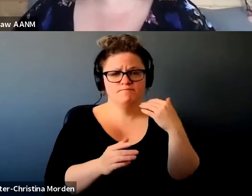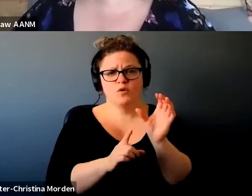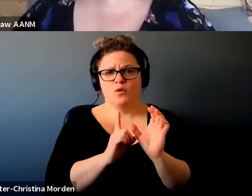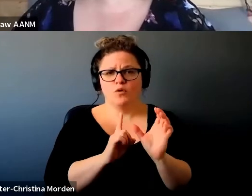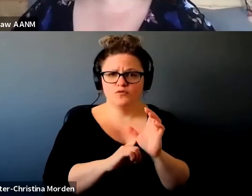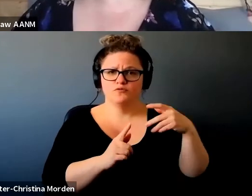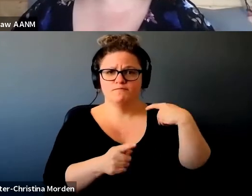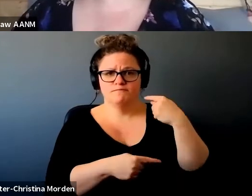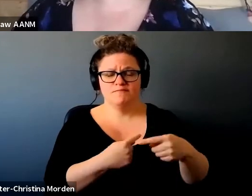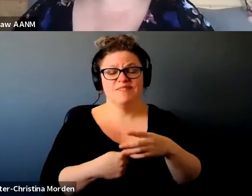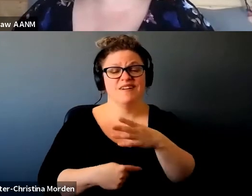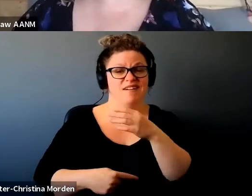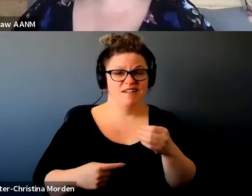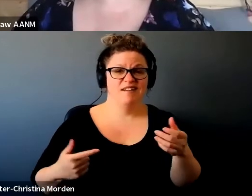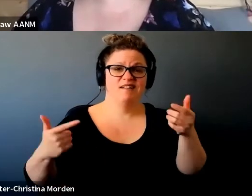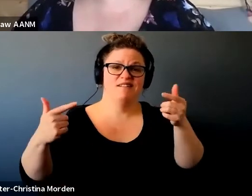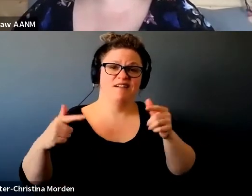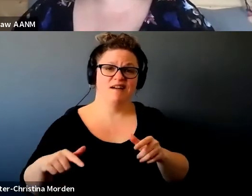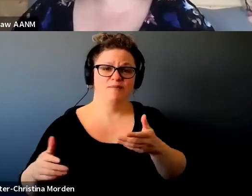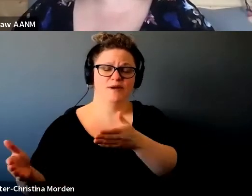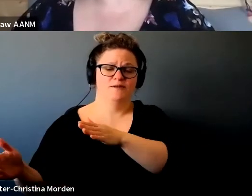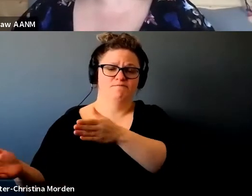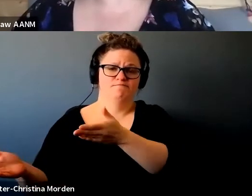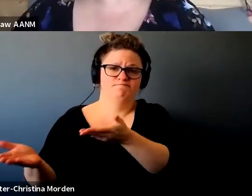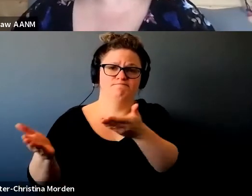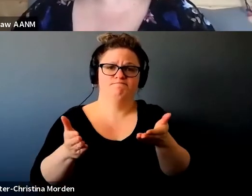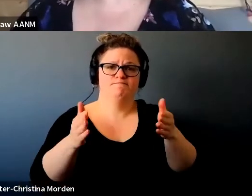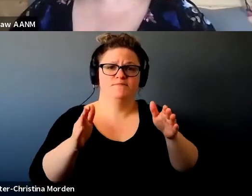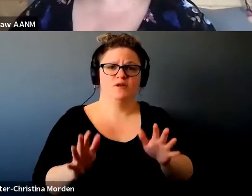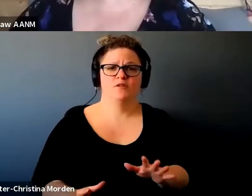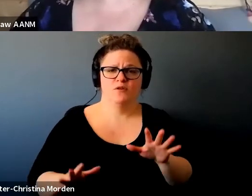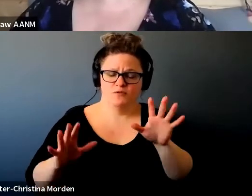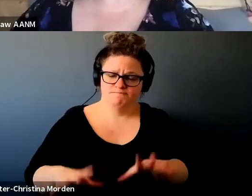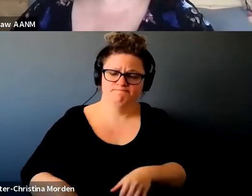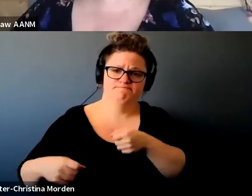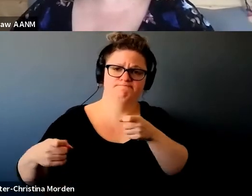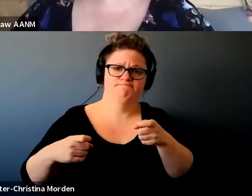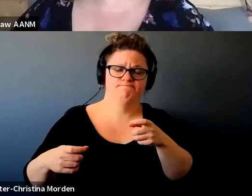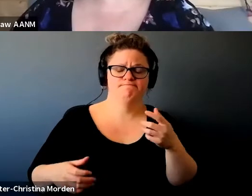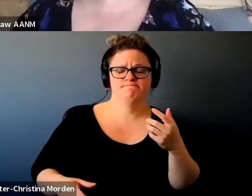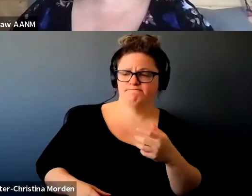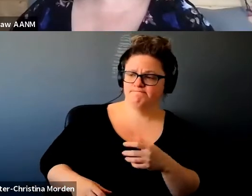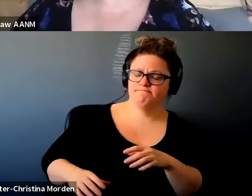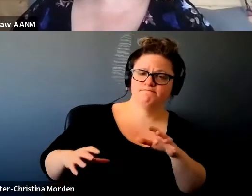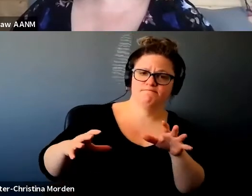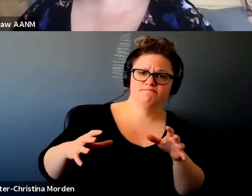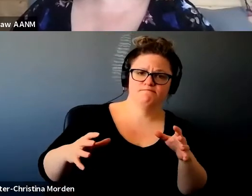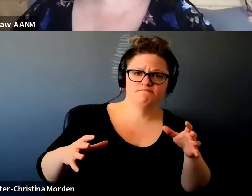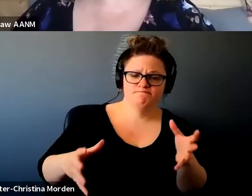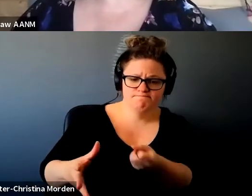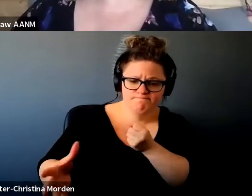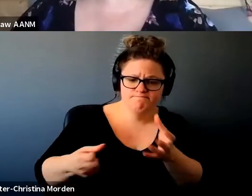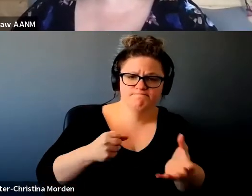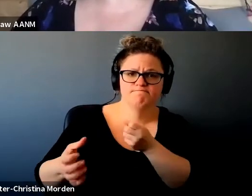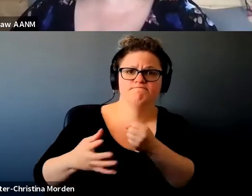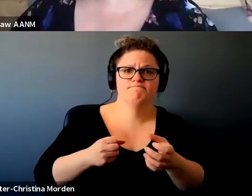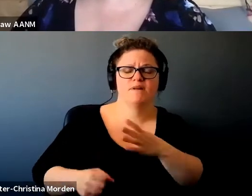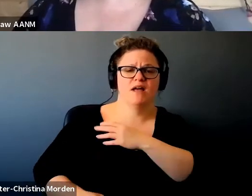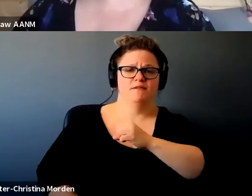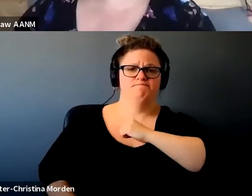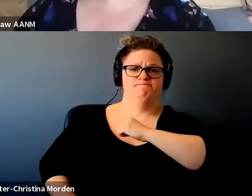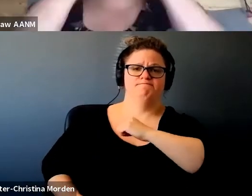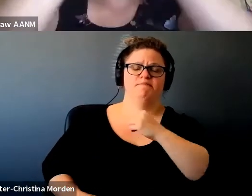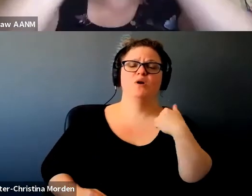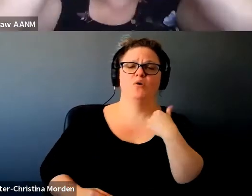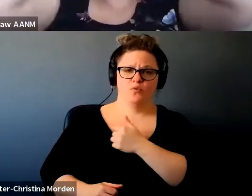of colonialism, dispossession, and resistance as we create and learn together. This